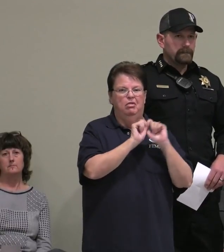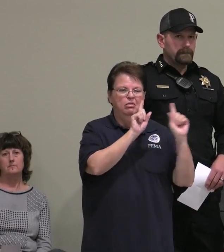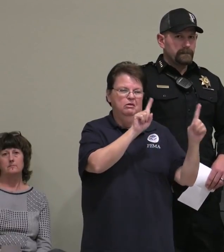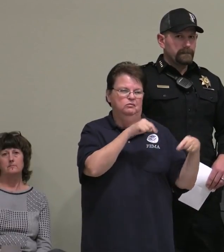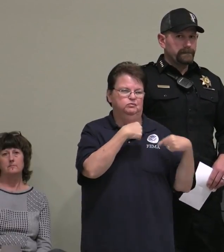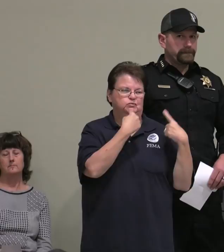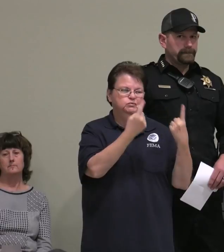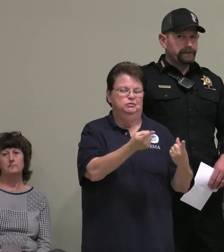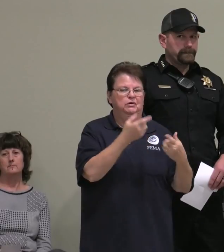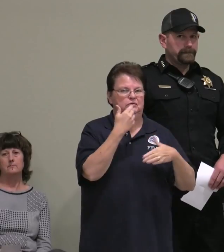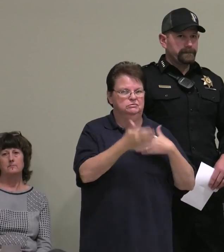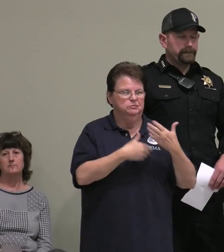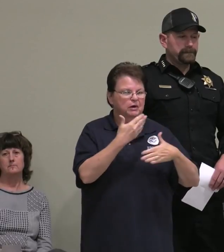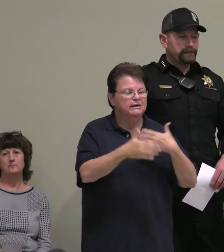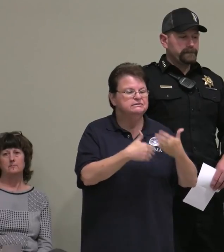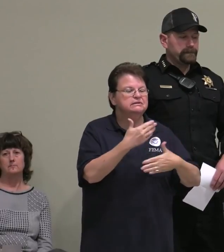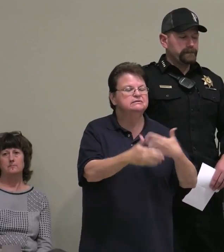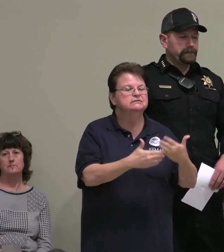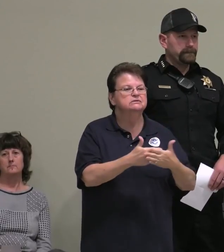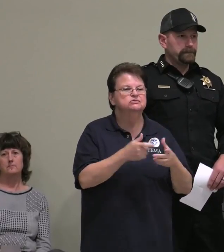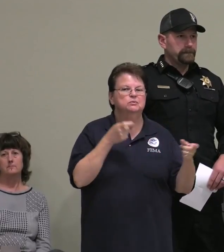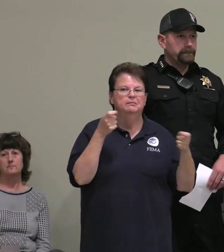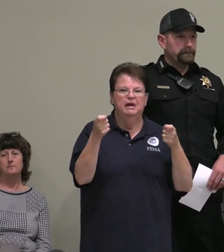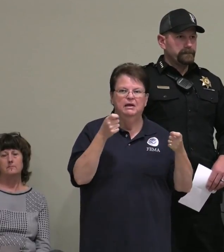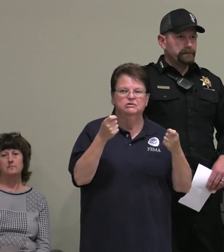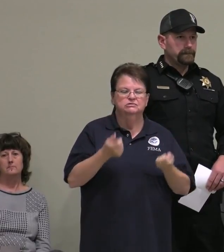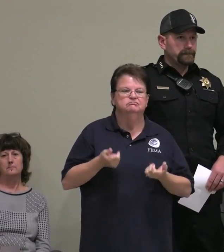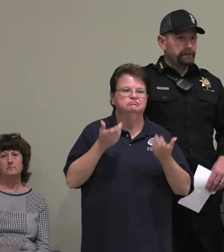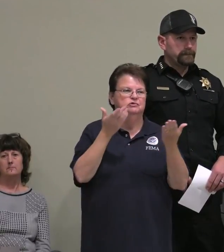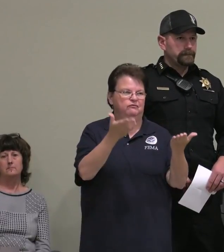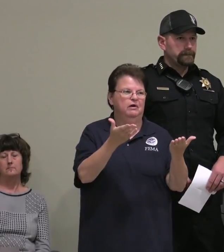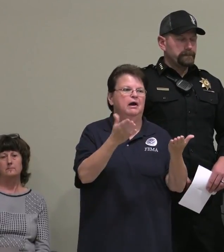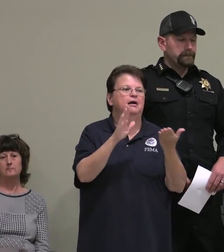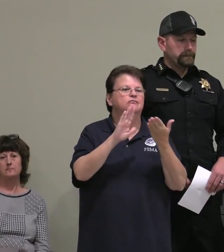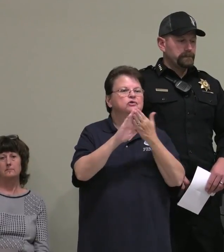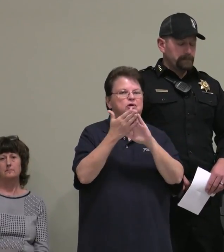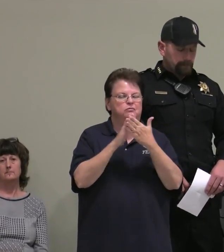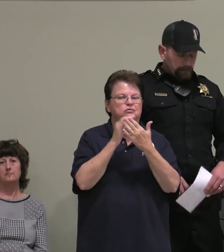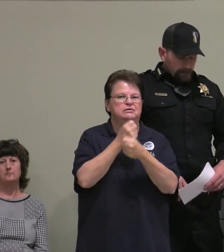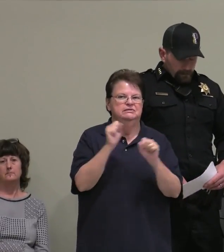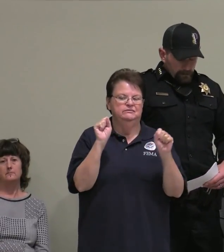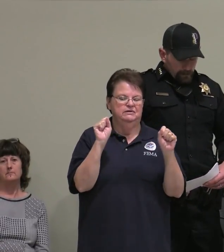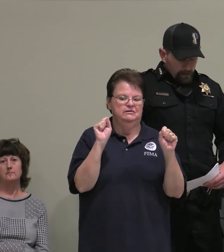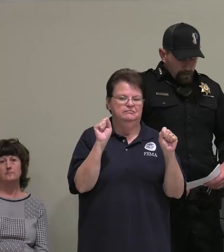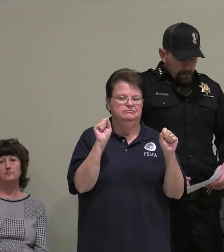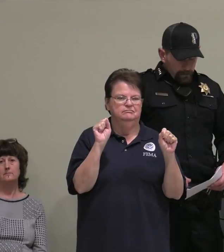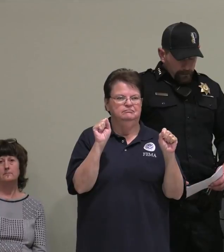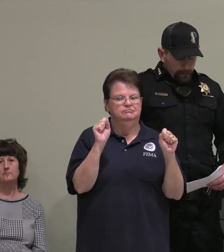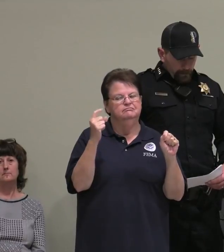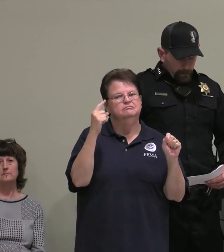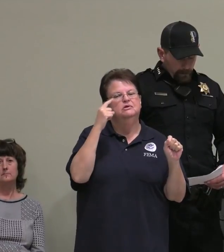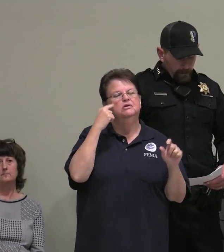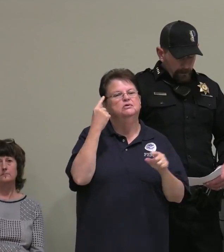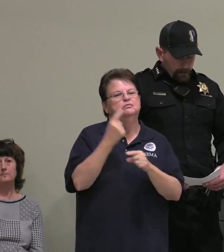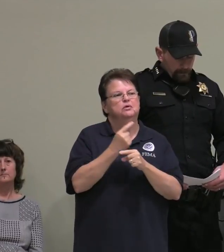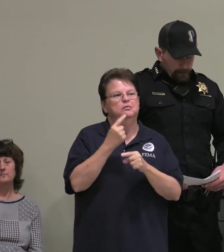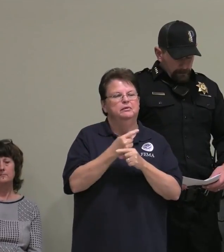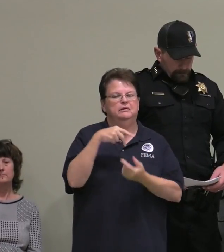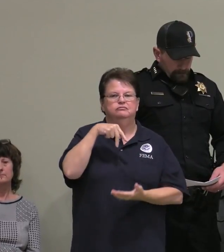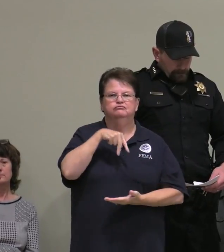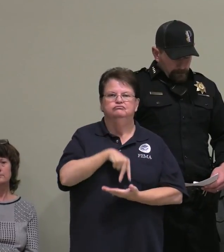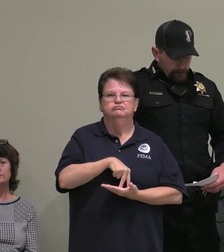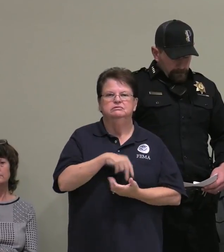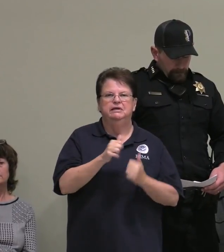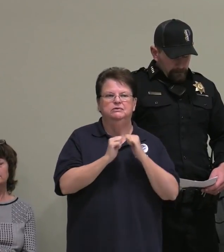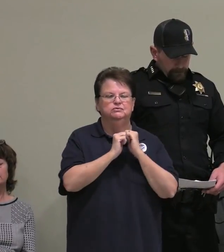try to manage the situation and provide for the community's safety. And I think it's fitting that we stand here together